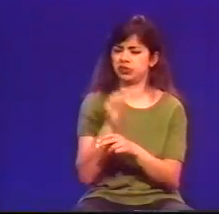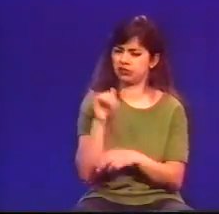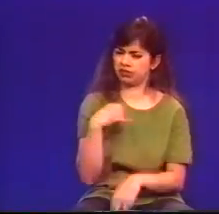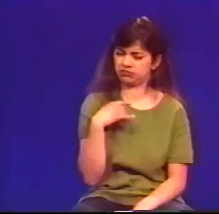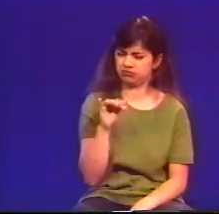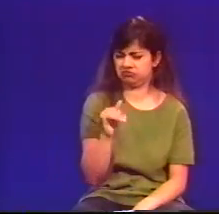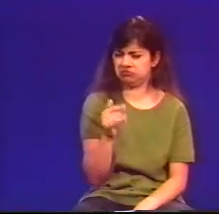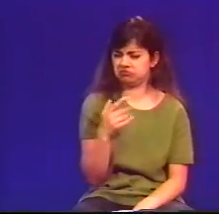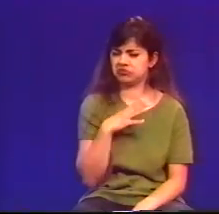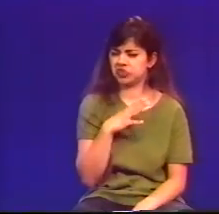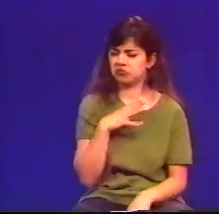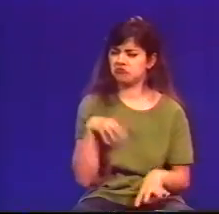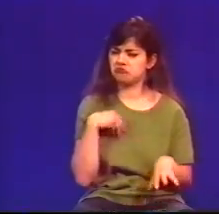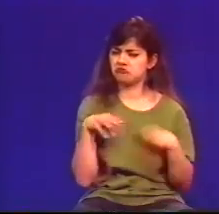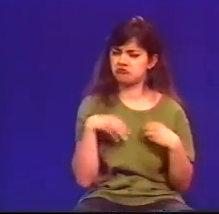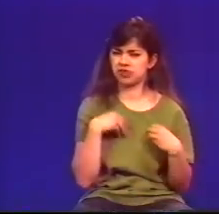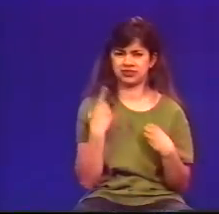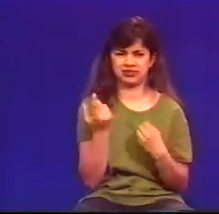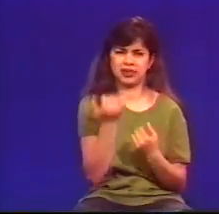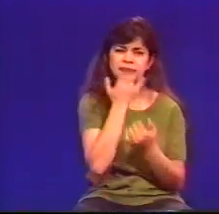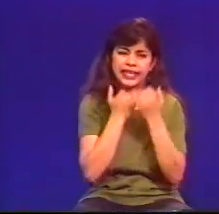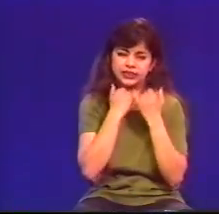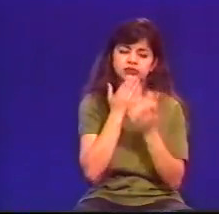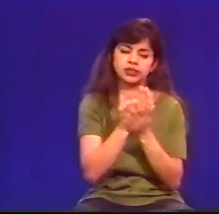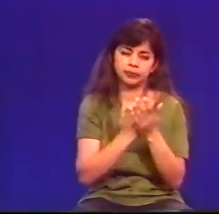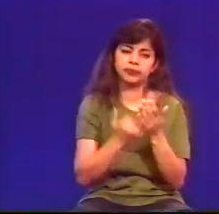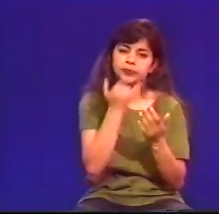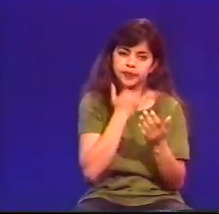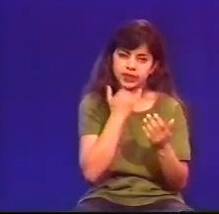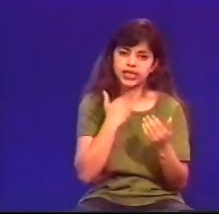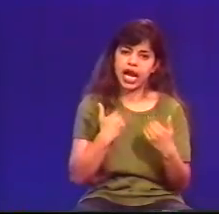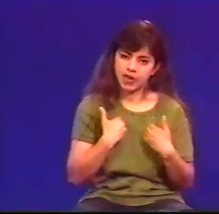with interpreters that deaf students here in America are probably a lot more accustomed to.